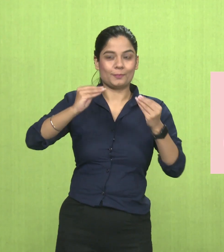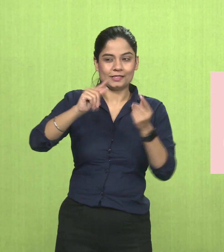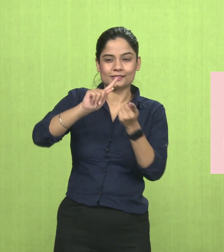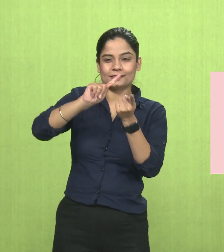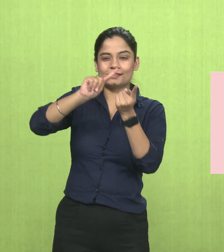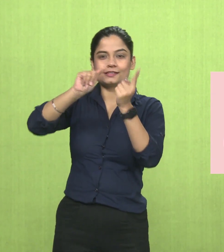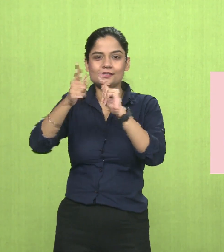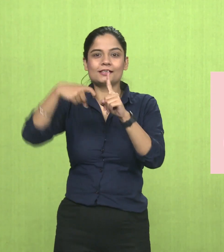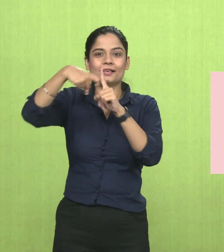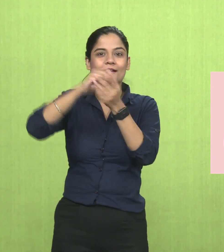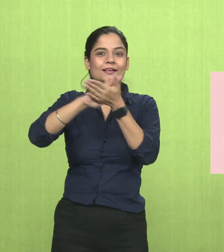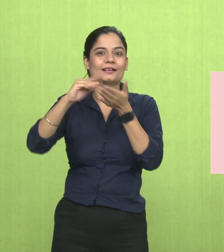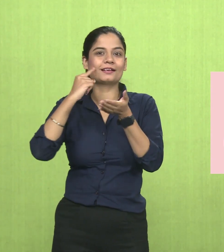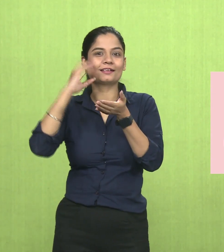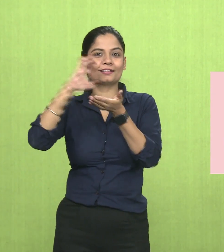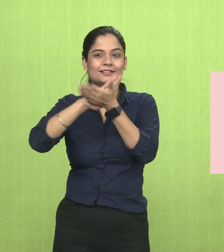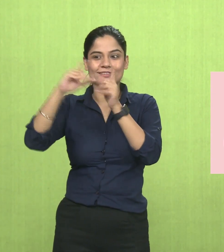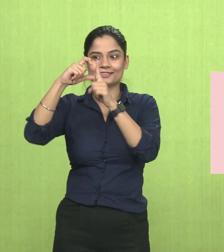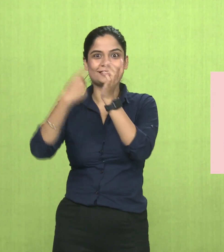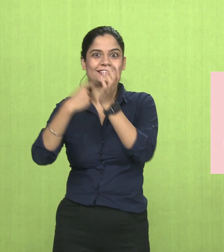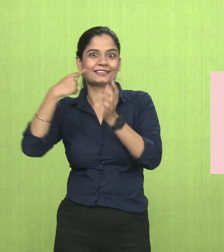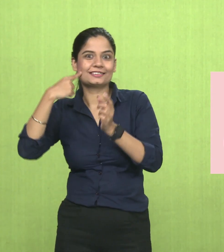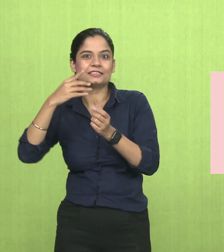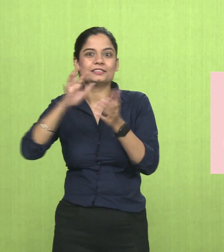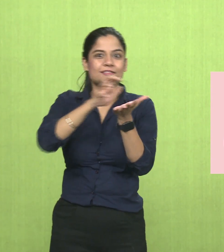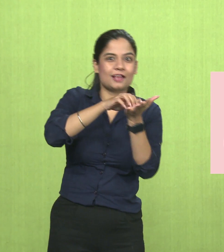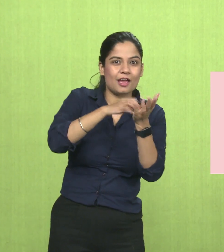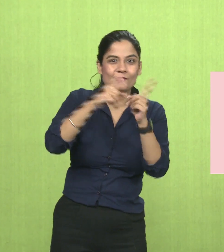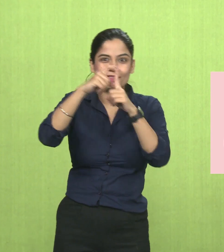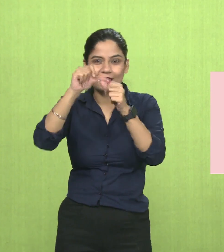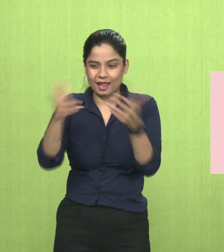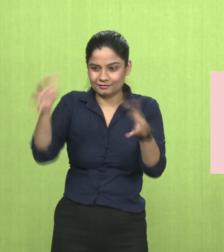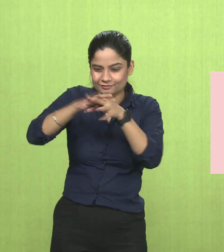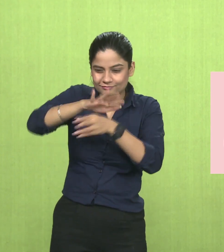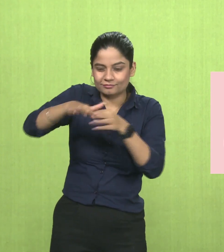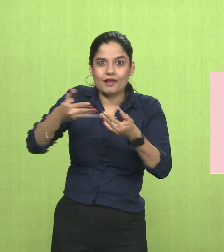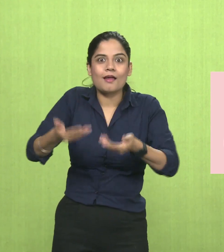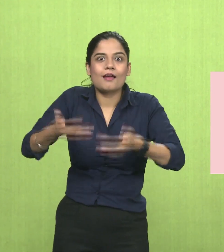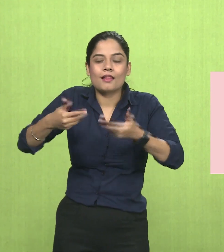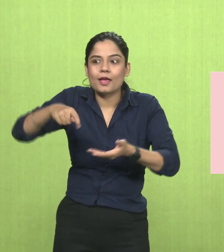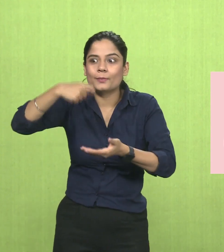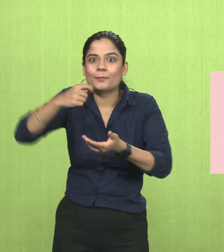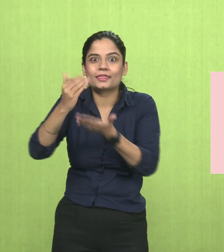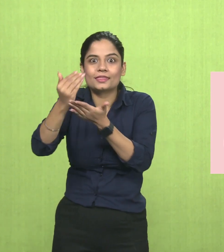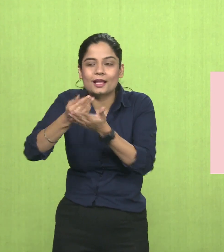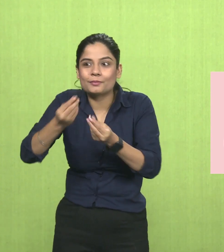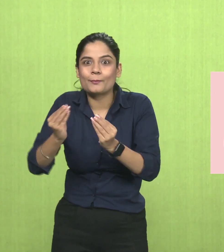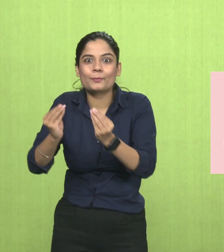water, etc. But eventually when we are getting better, we could switch to khichdi, curd, custard,